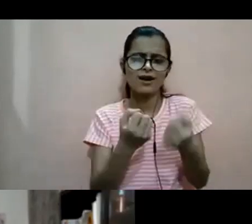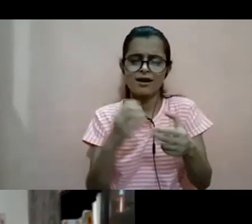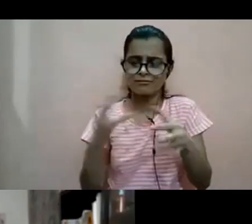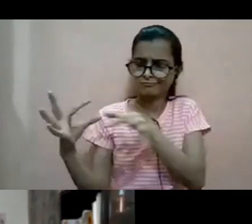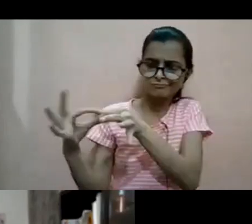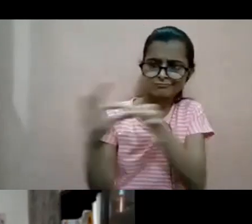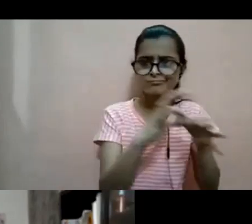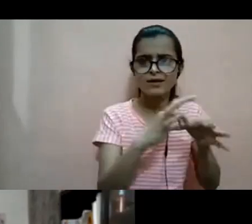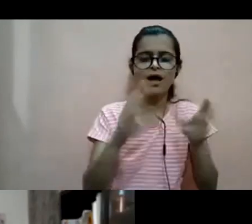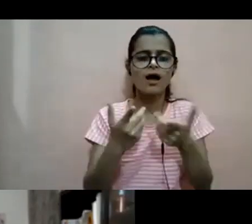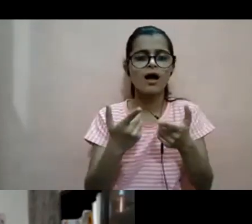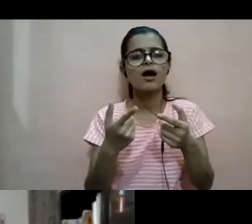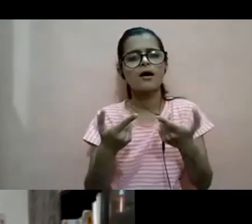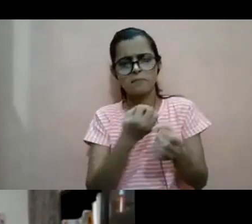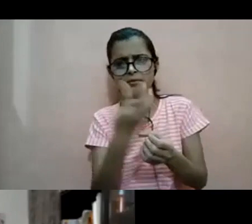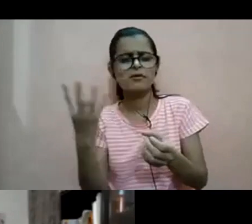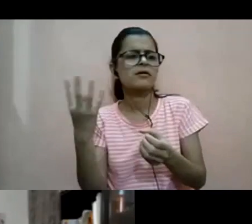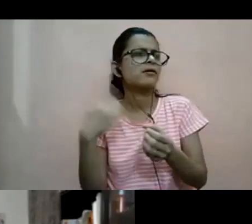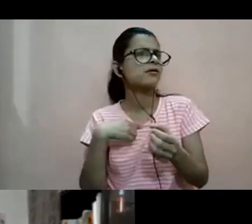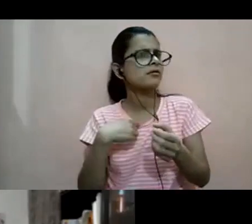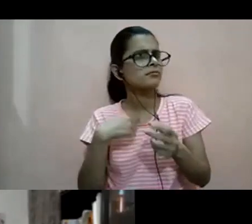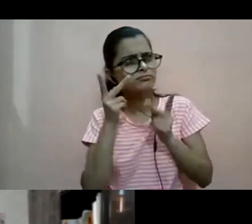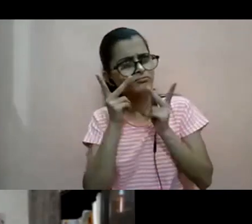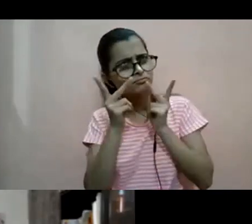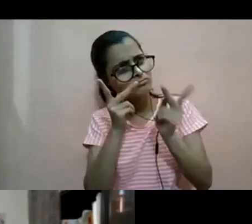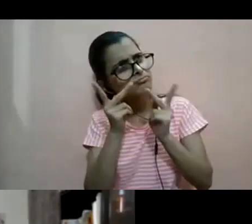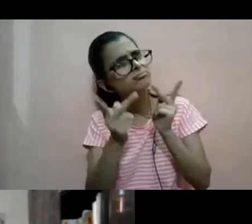looking at psychoanalysis and things like that, but